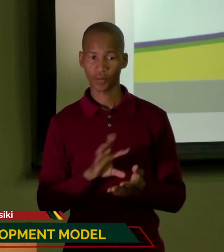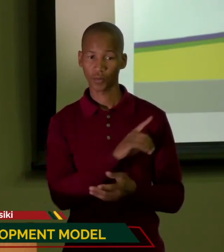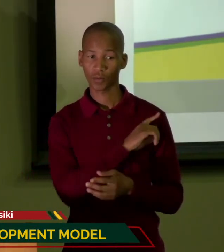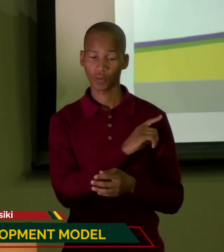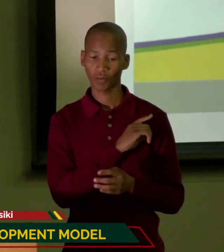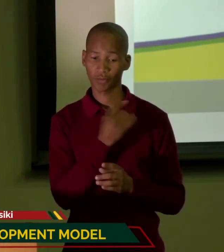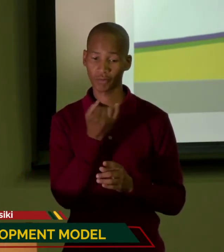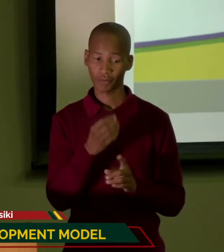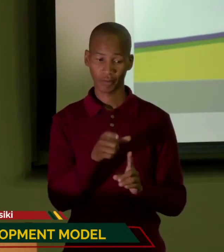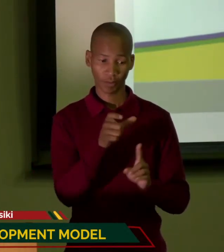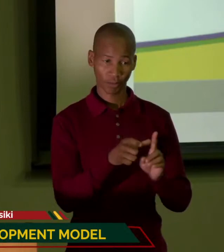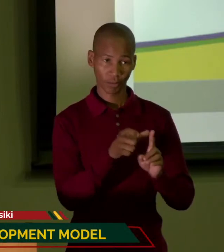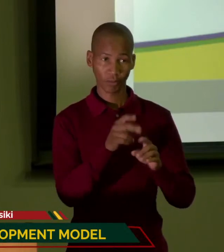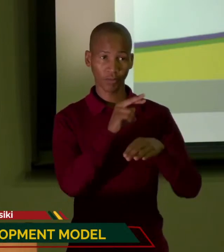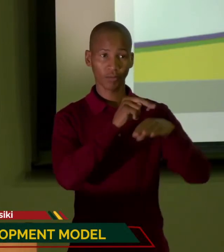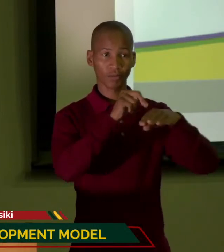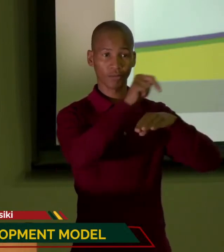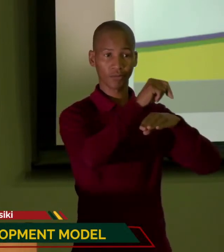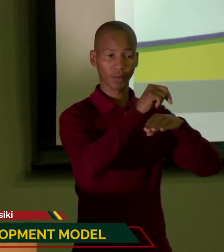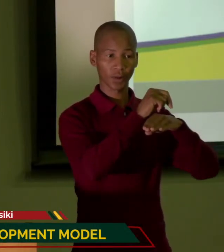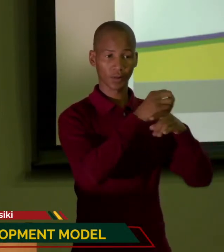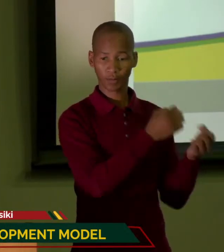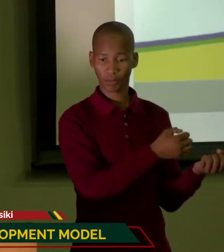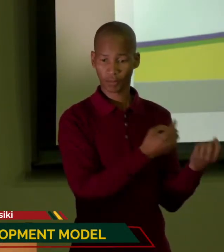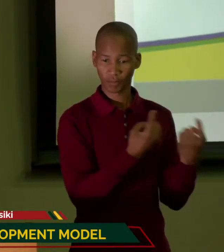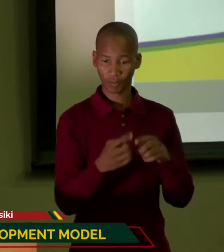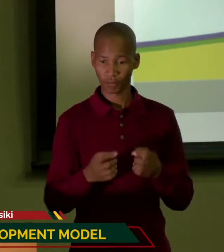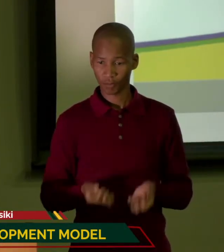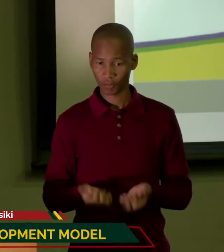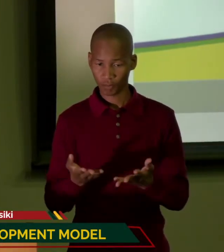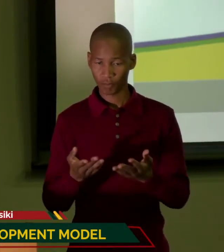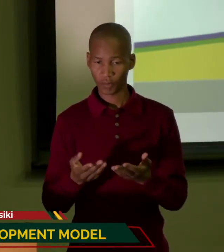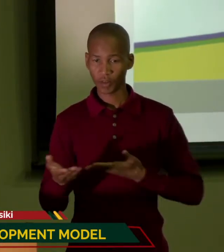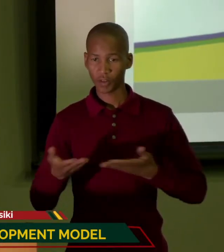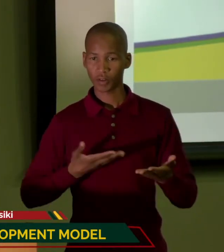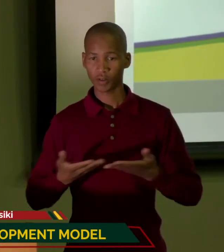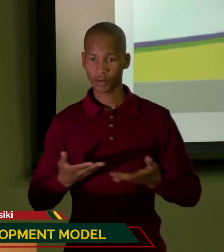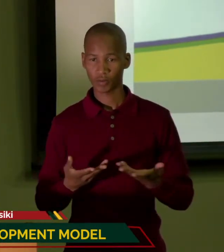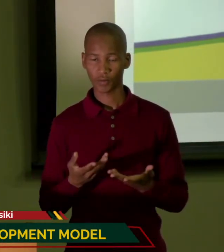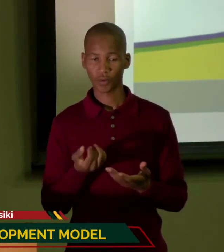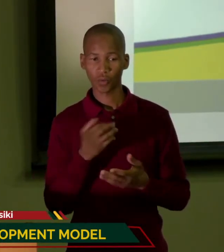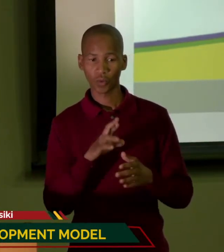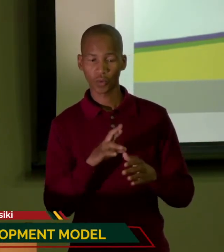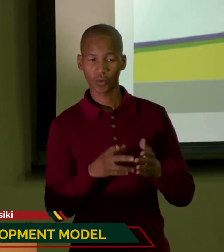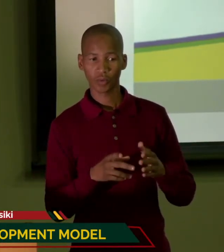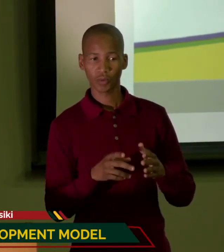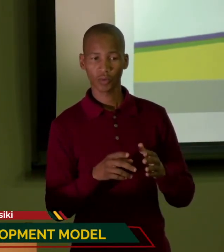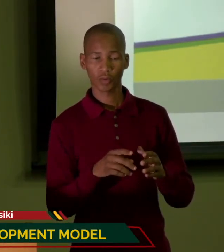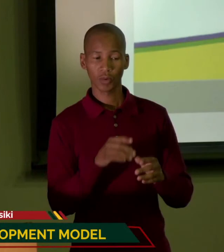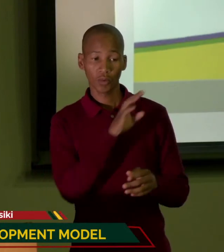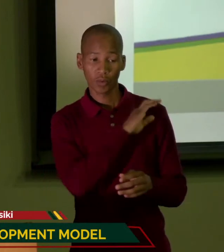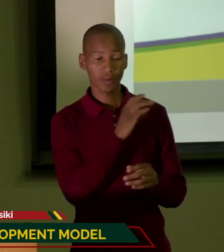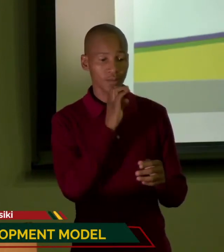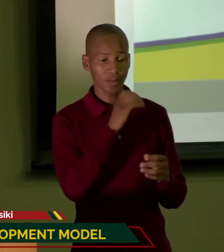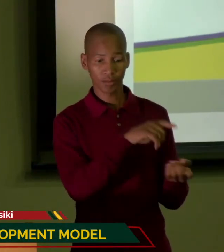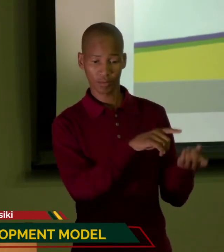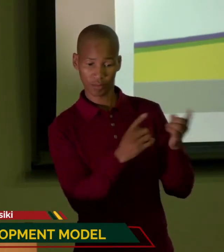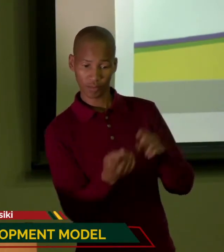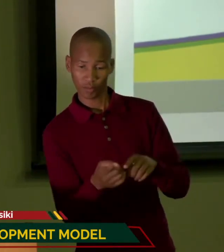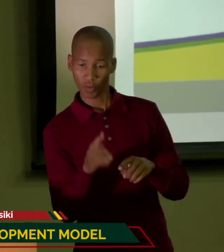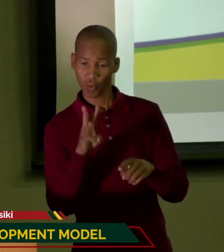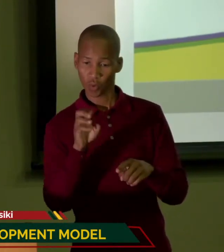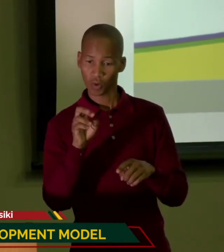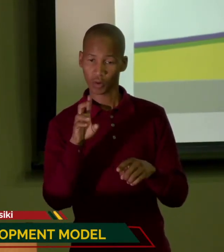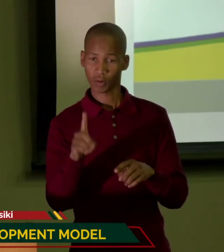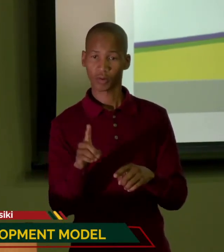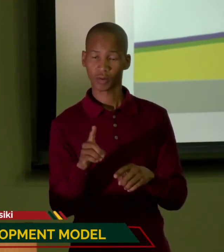national utuzofaka iservice or report, apho uya khona uye wadi iwadi kwi